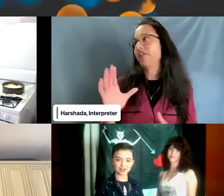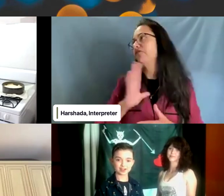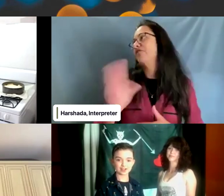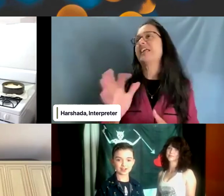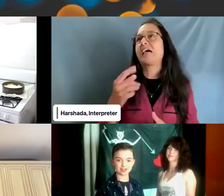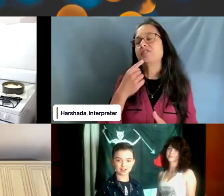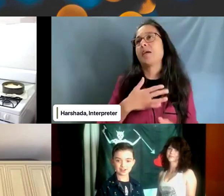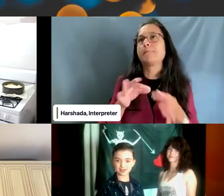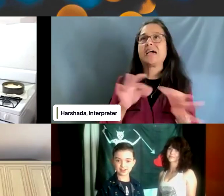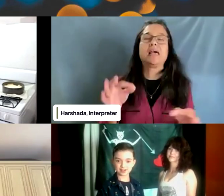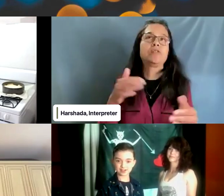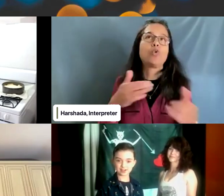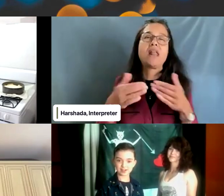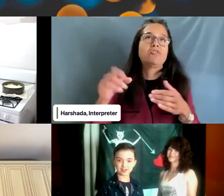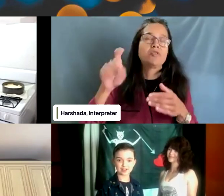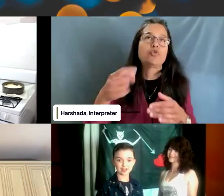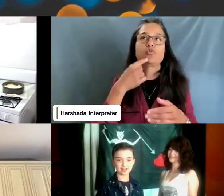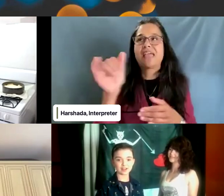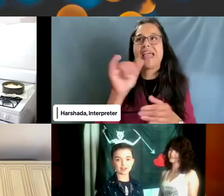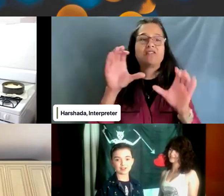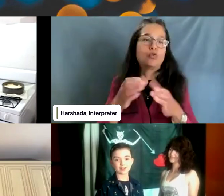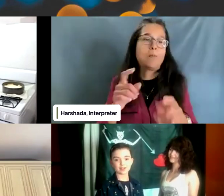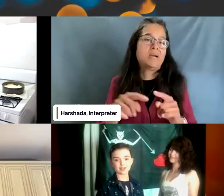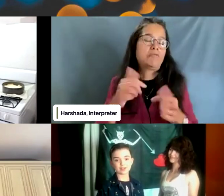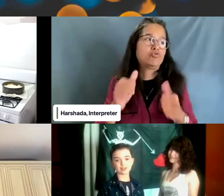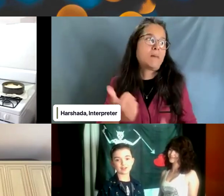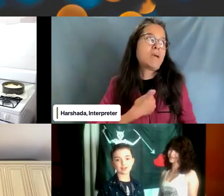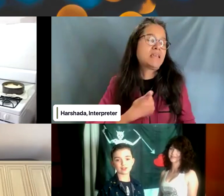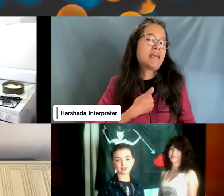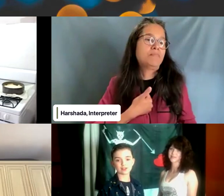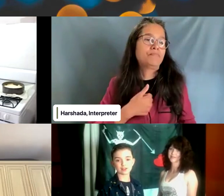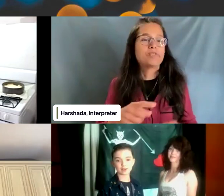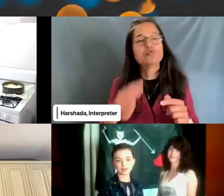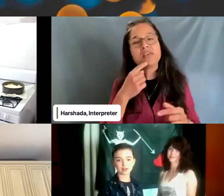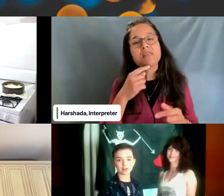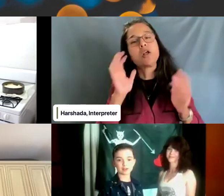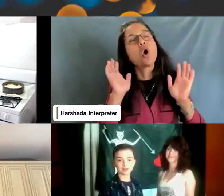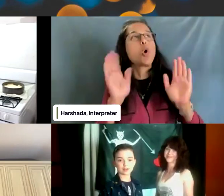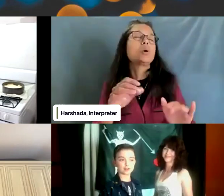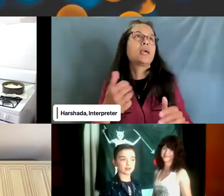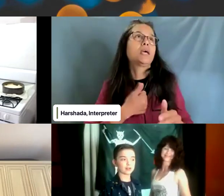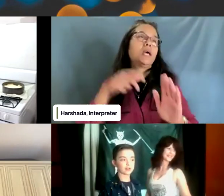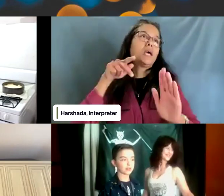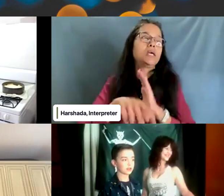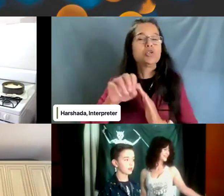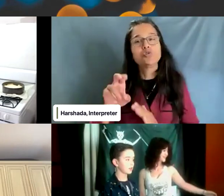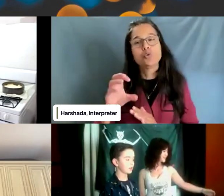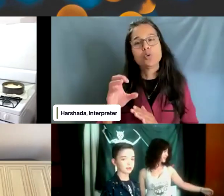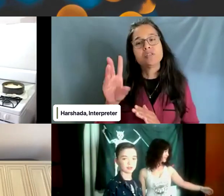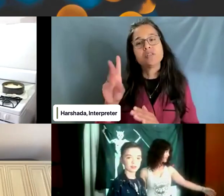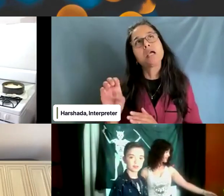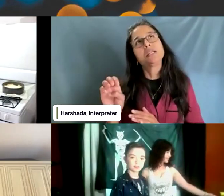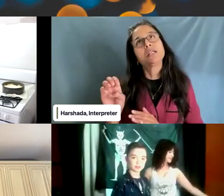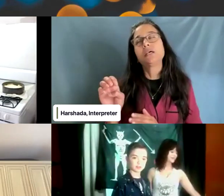the line we're supposed to say as a group, but I was gonna do it by myself, so I just went, so suicide. And it